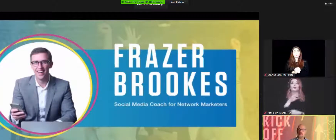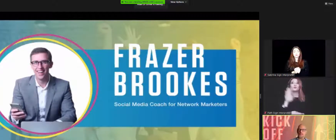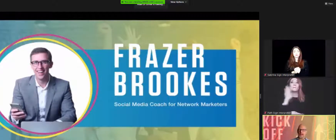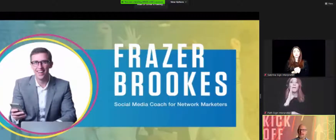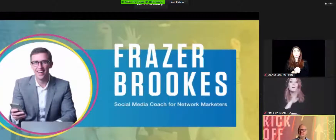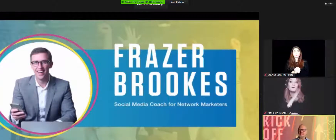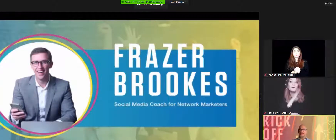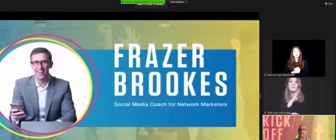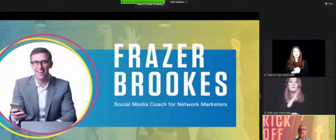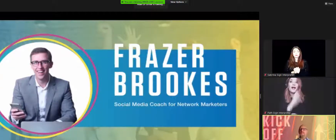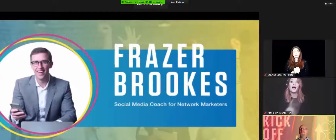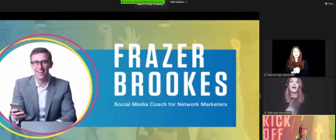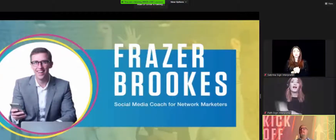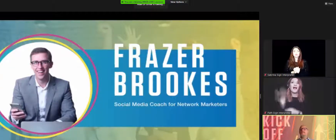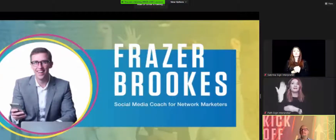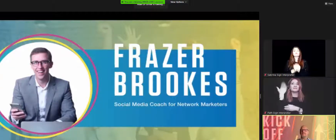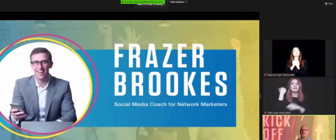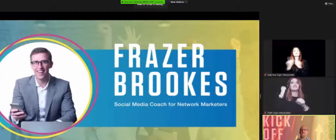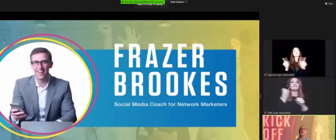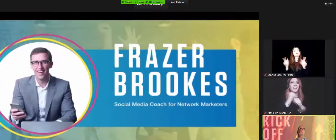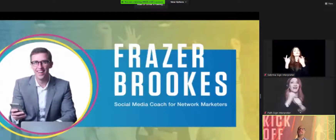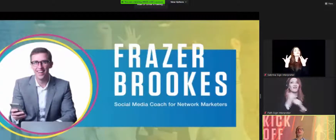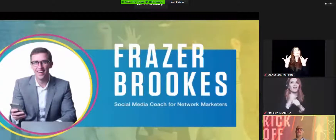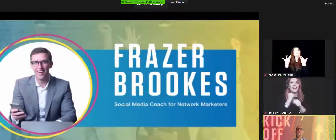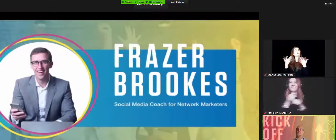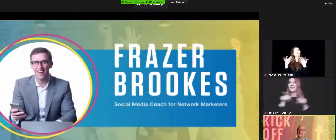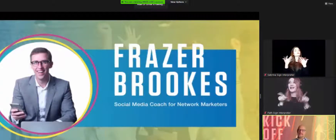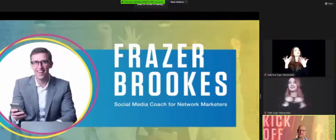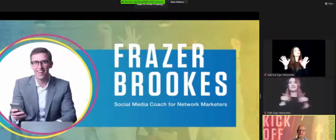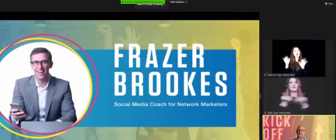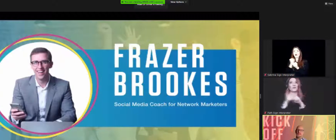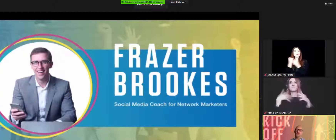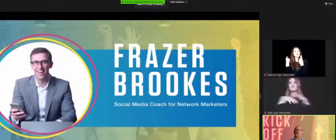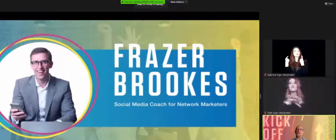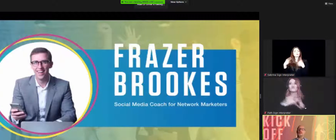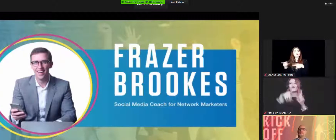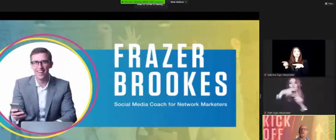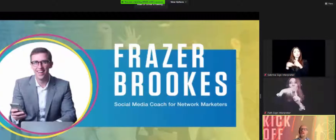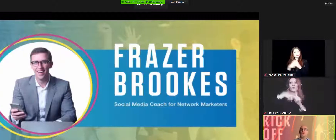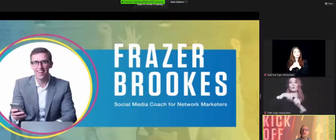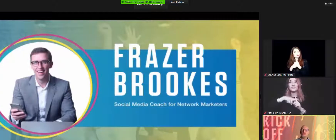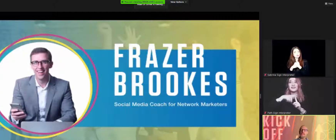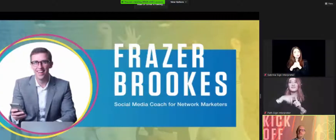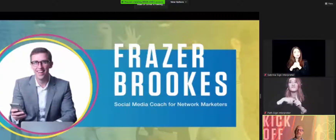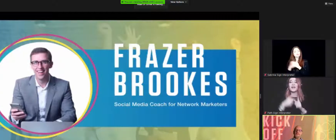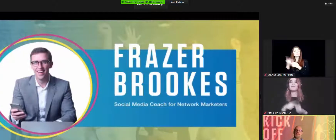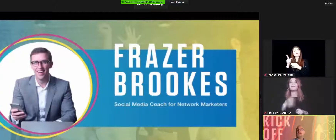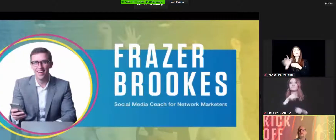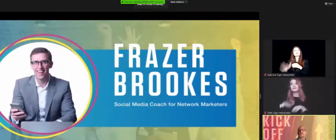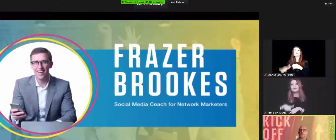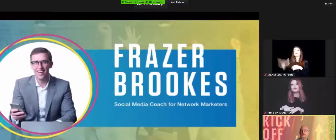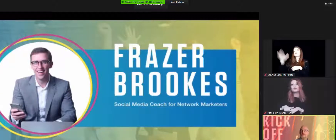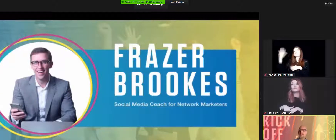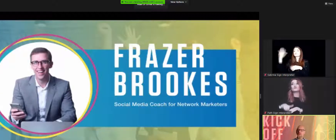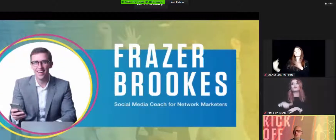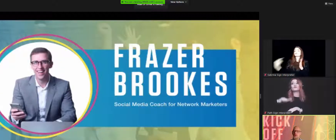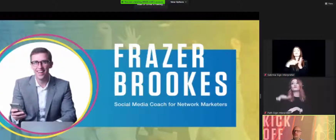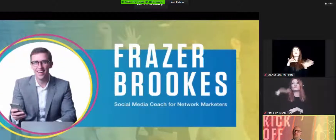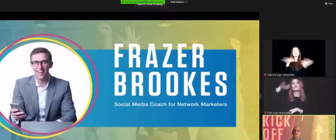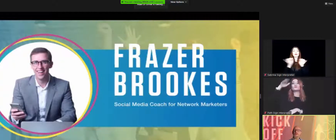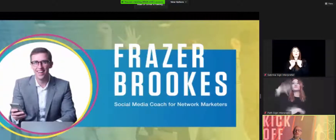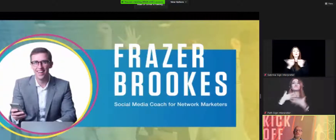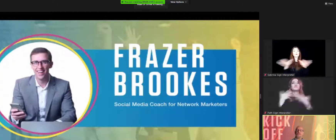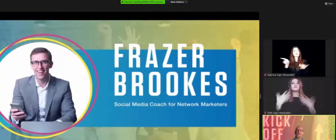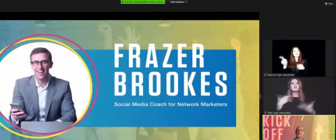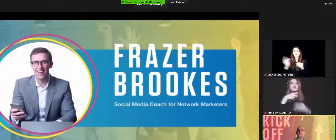network marketing. He built himself an incredible business. So you're not learning from the theory, you're learning for